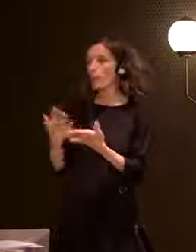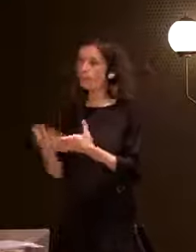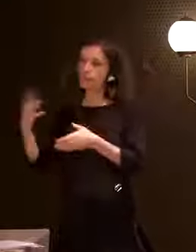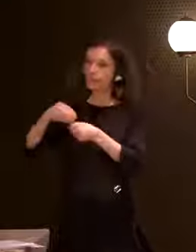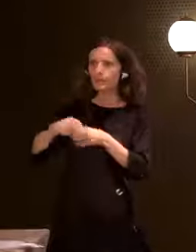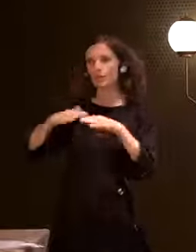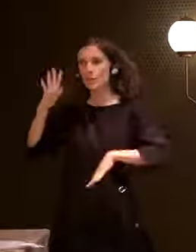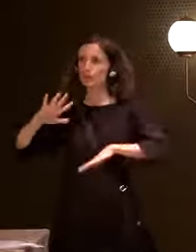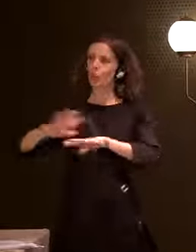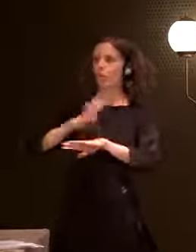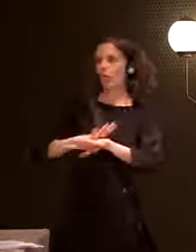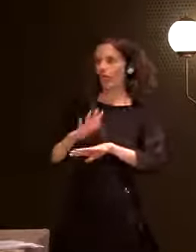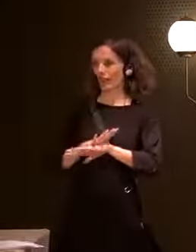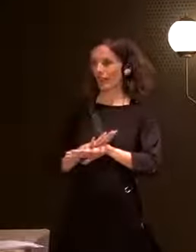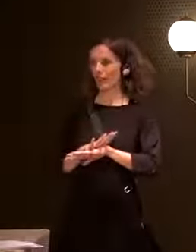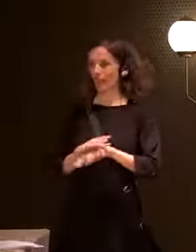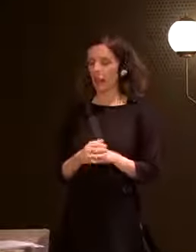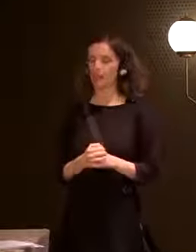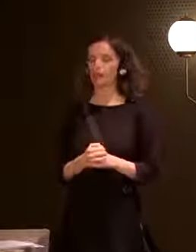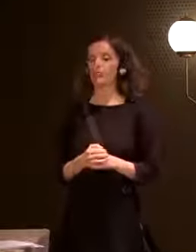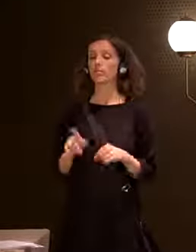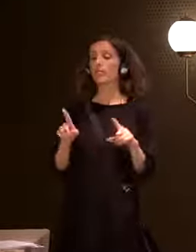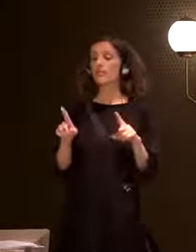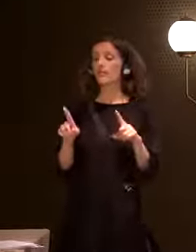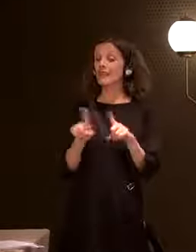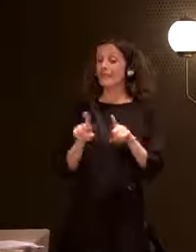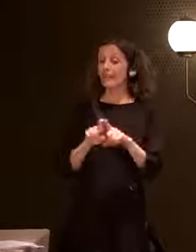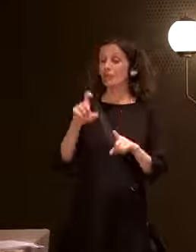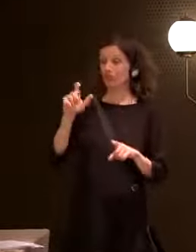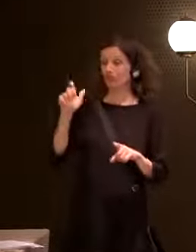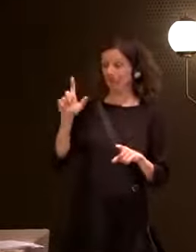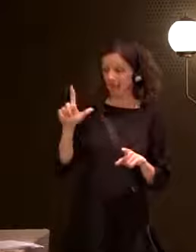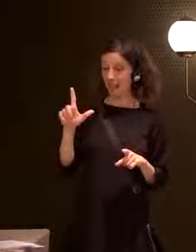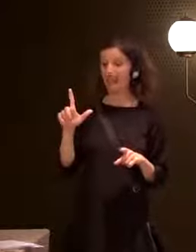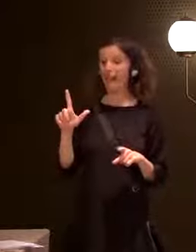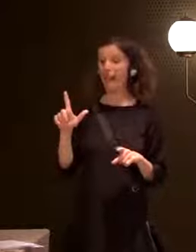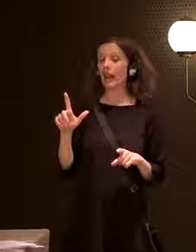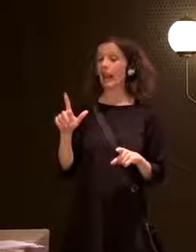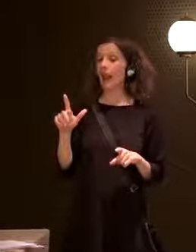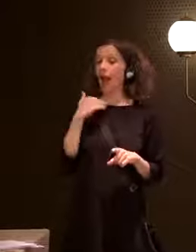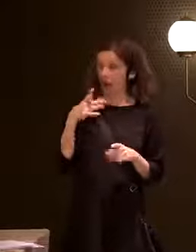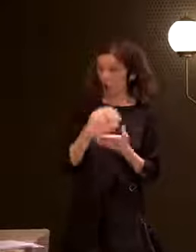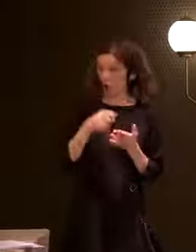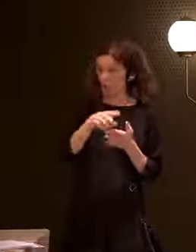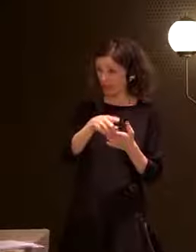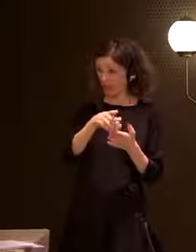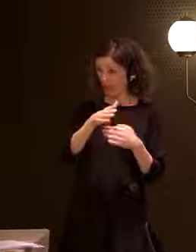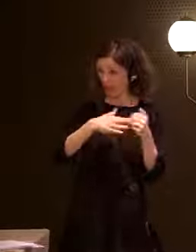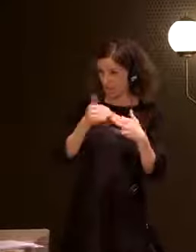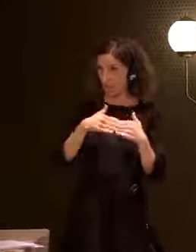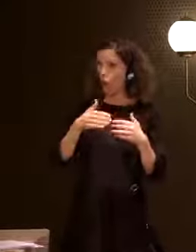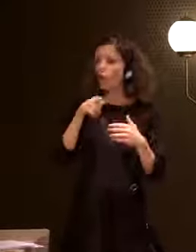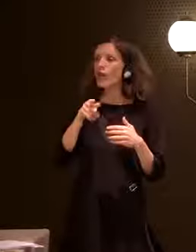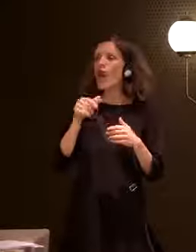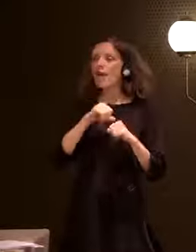CLIL is also known to boost students' confidence because the focus is not just on language itself,